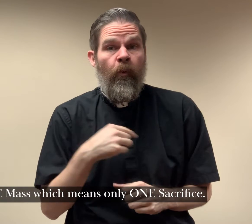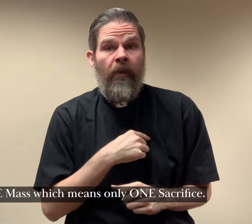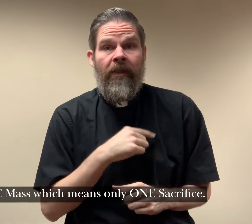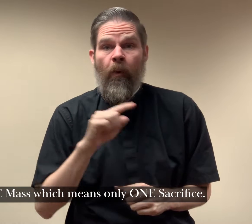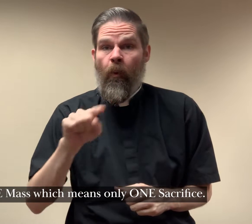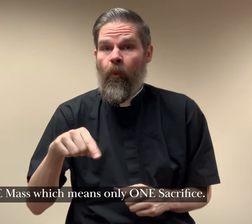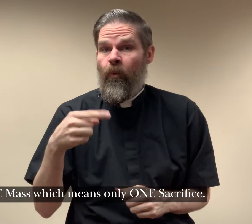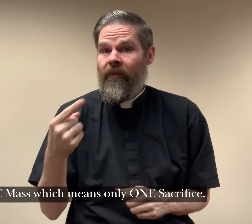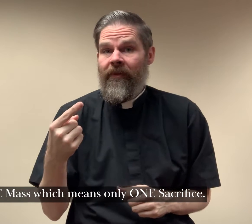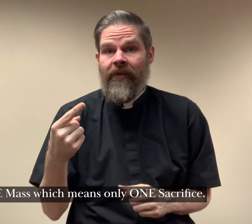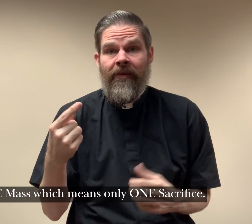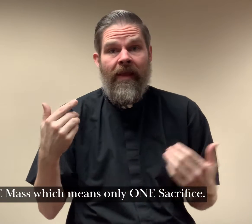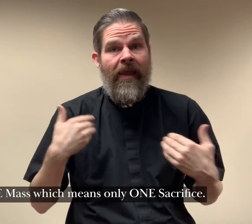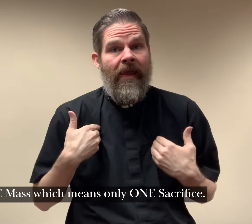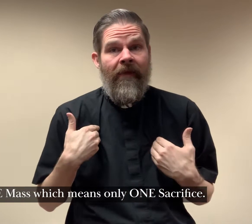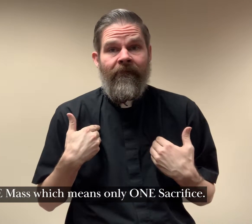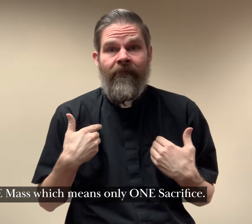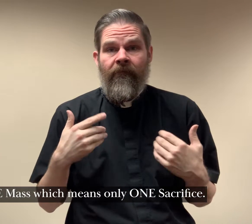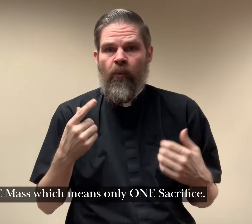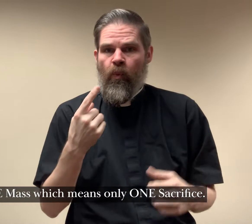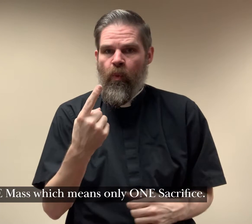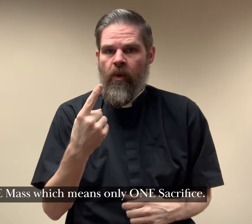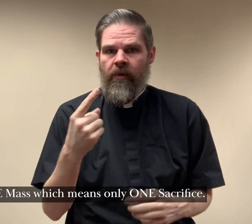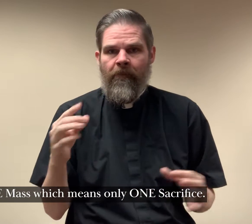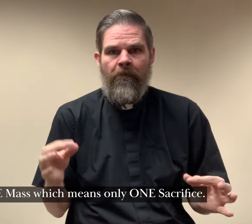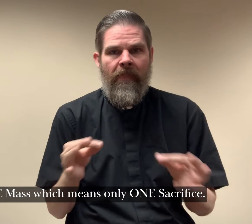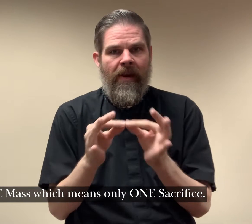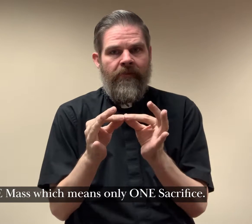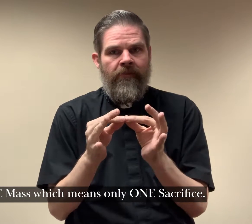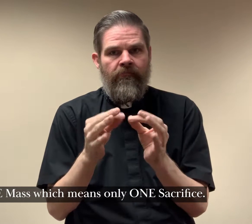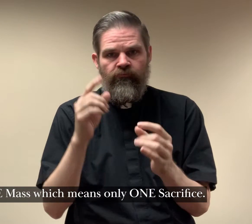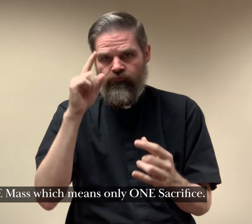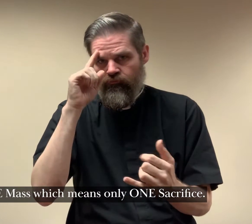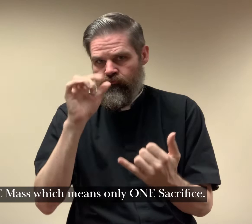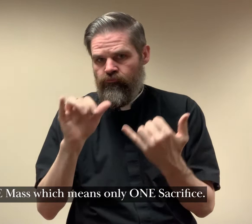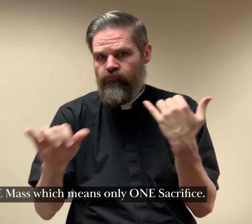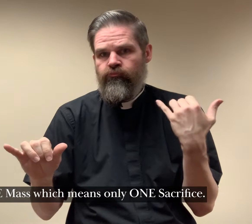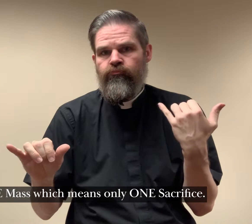There is only one Mass, which means only one sacrifice.